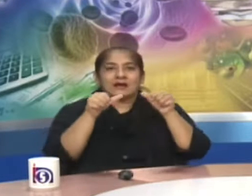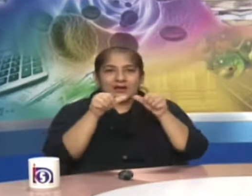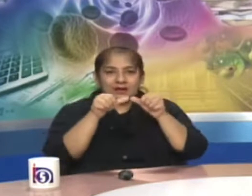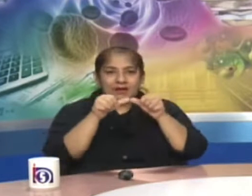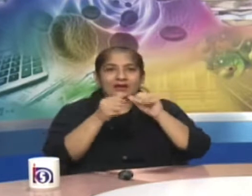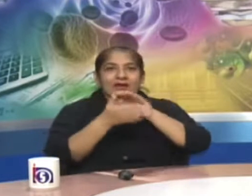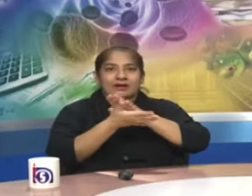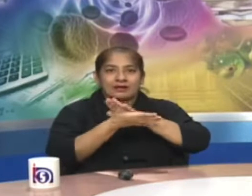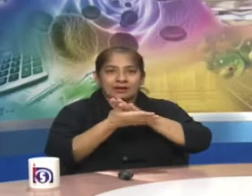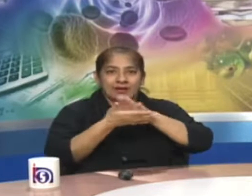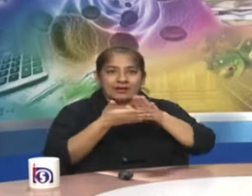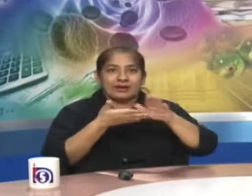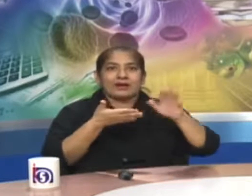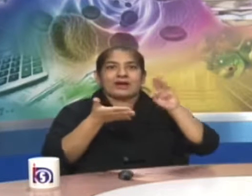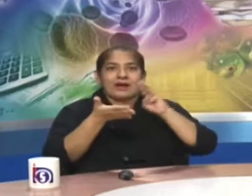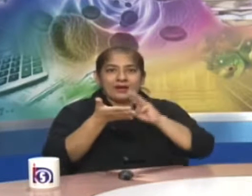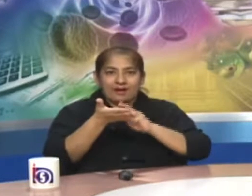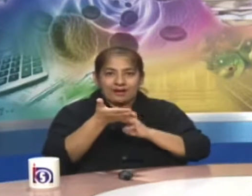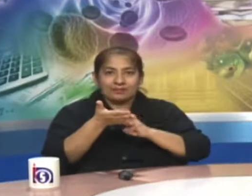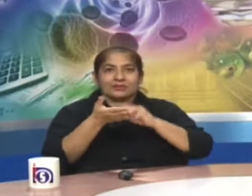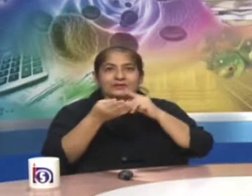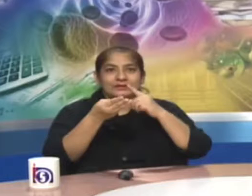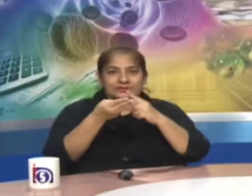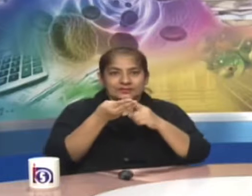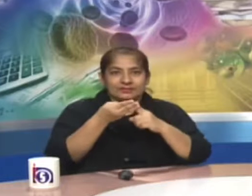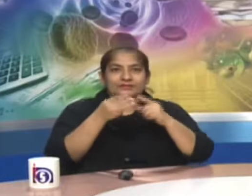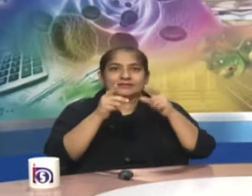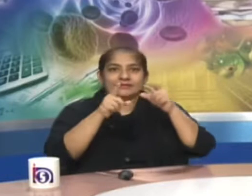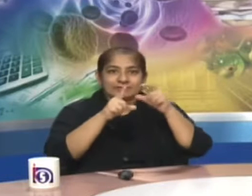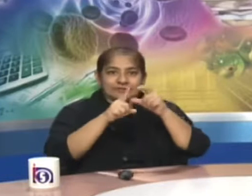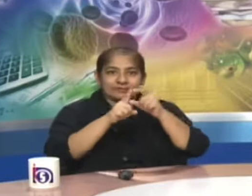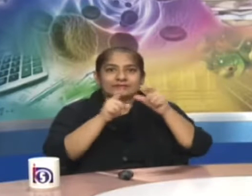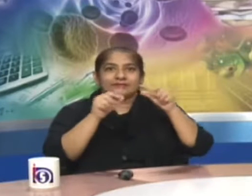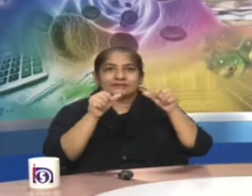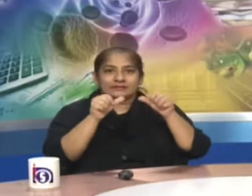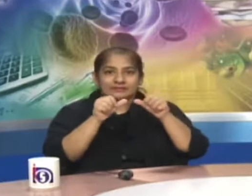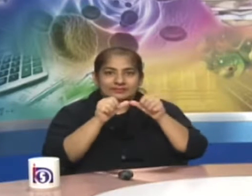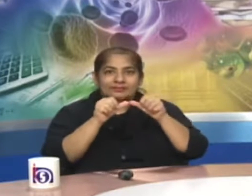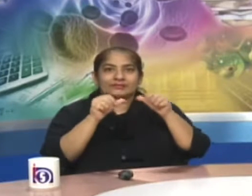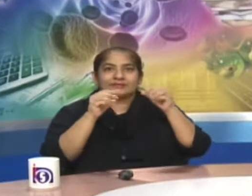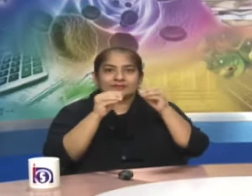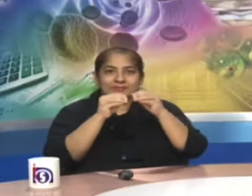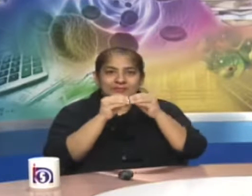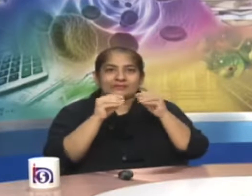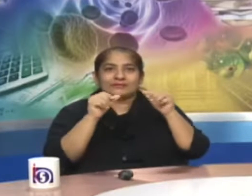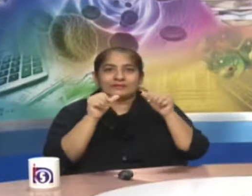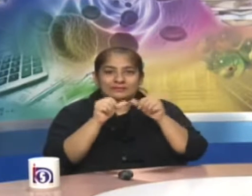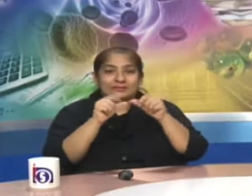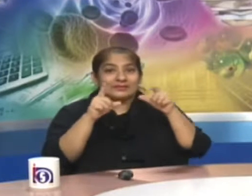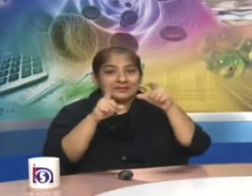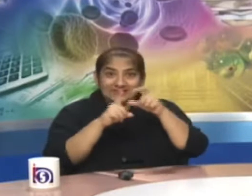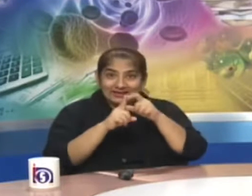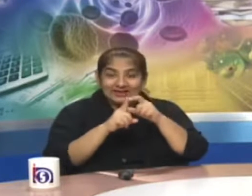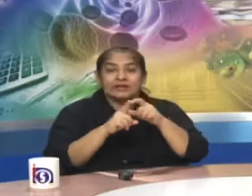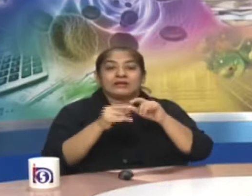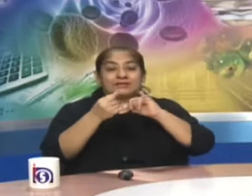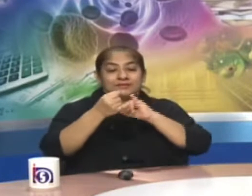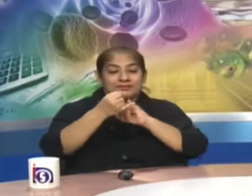And another stock exchange in India, it is in Ahmedabad